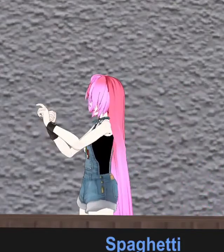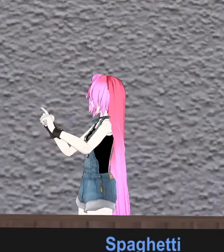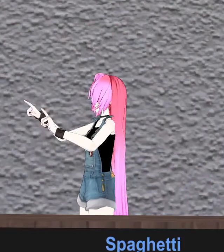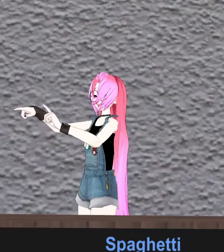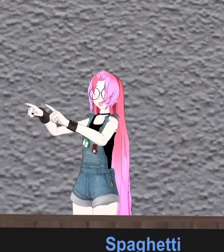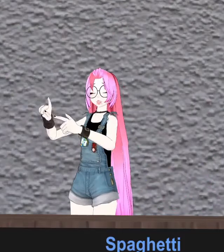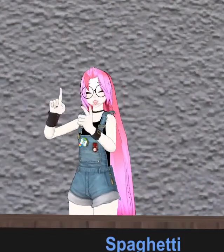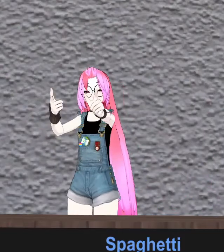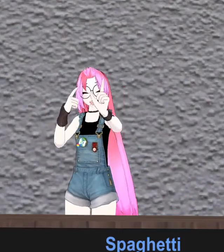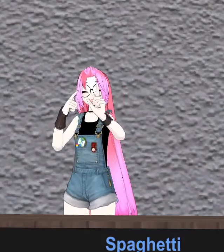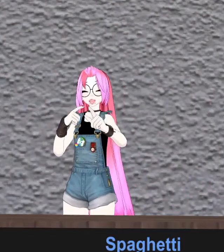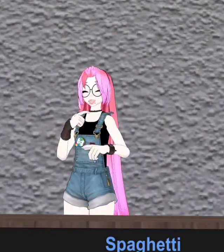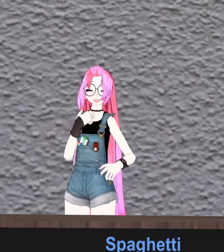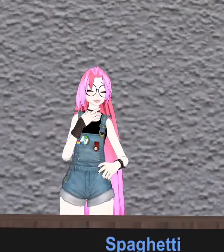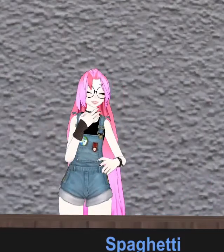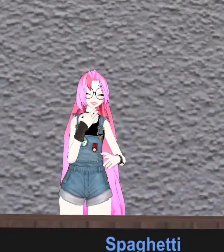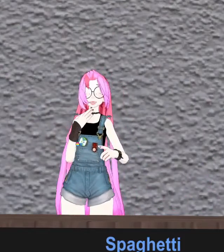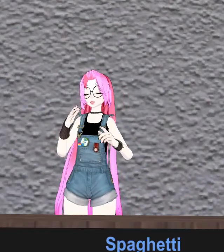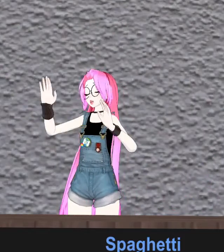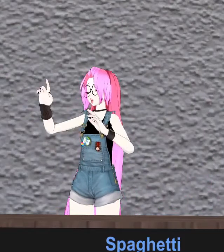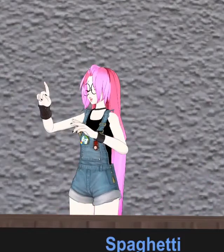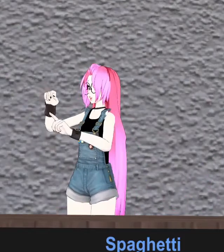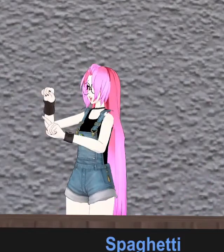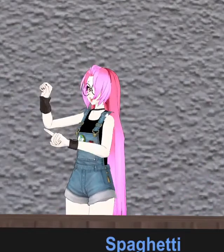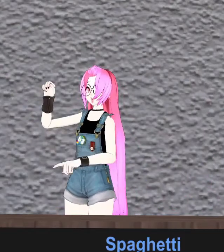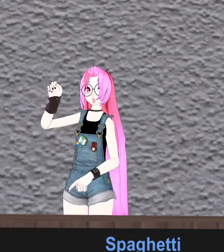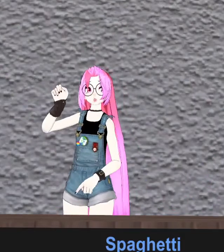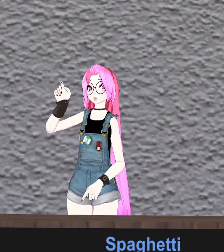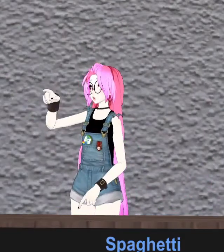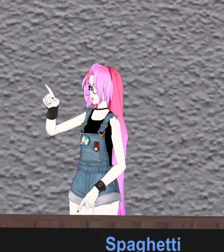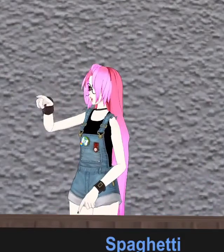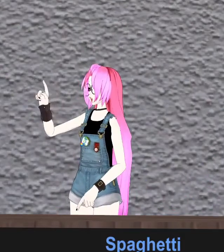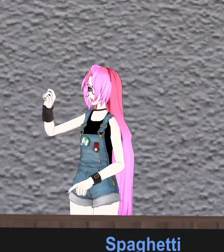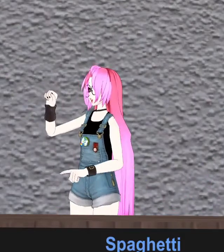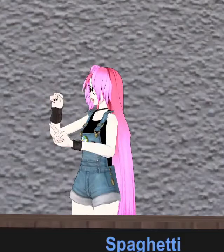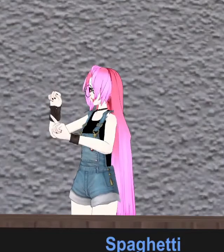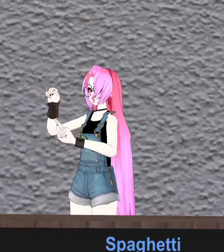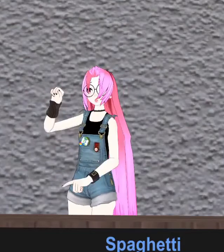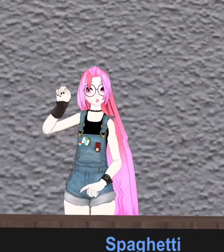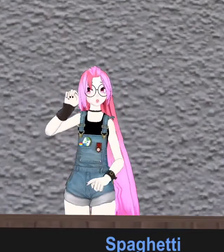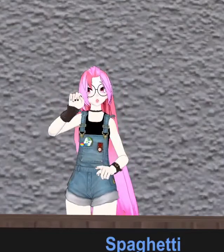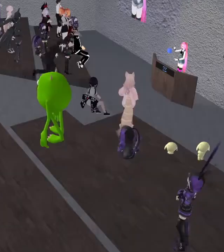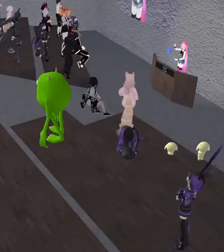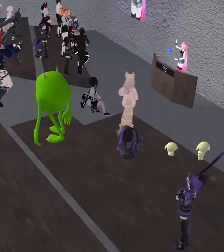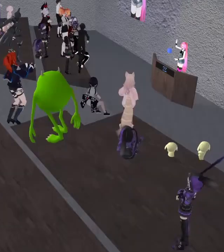fast. Go, go, go, go. Does anyone else need the toilet? Anyone need the toilet? Raise your